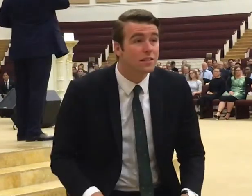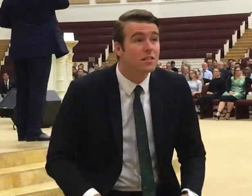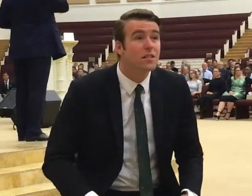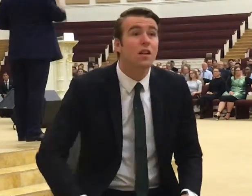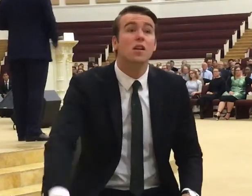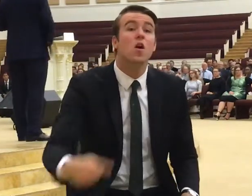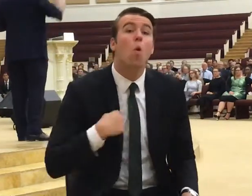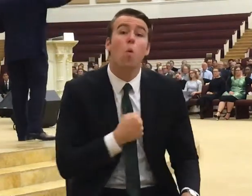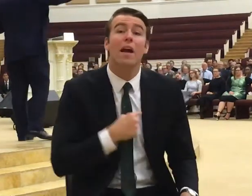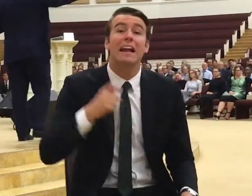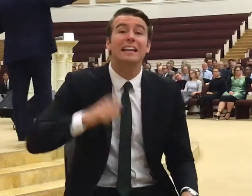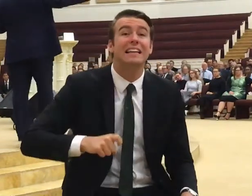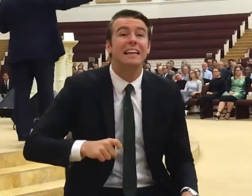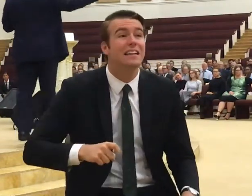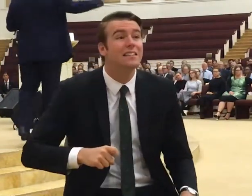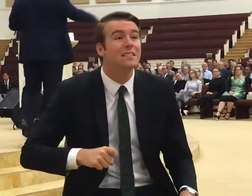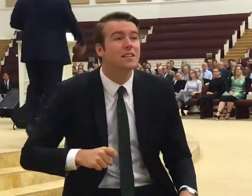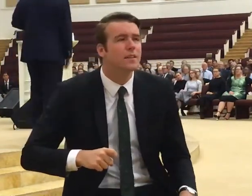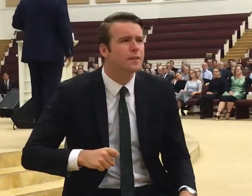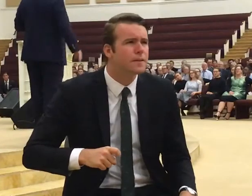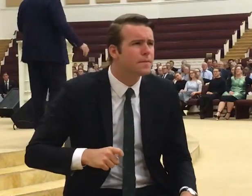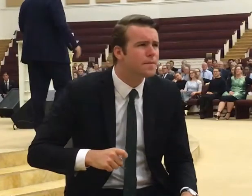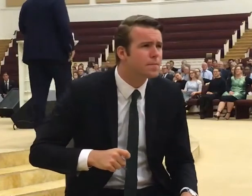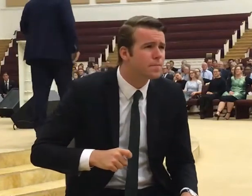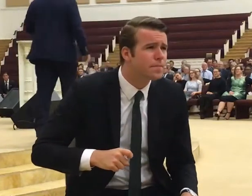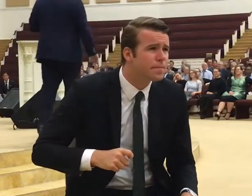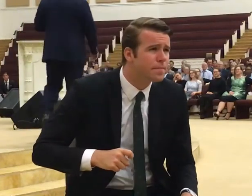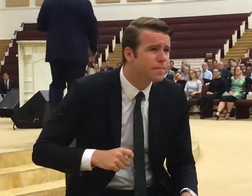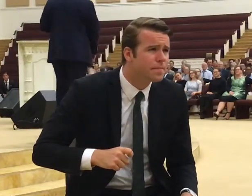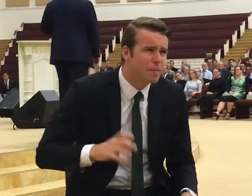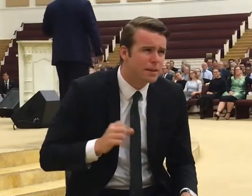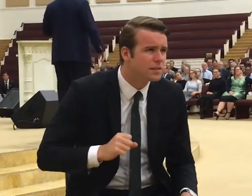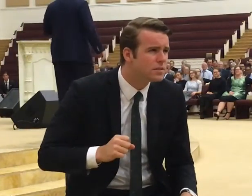We need to get some talk of the hand spirit. I'm